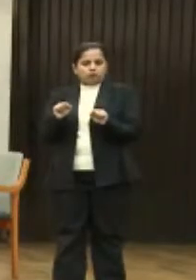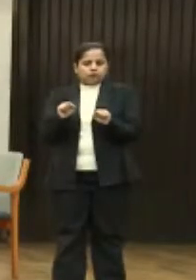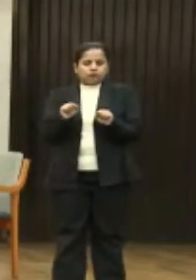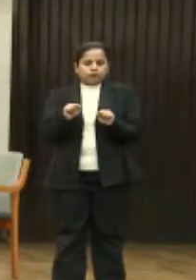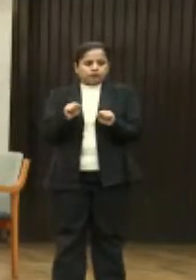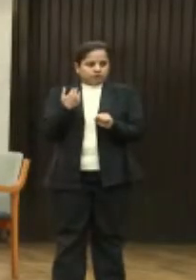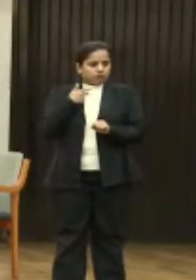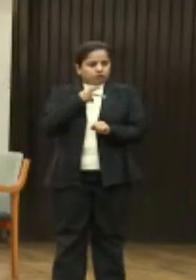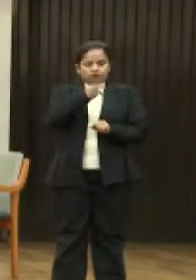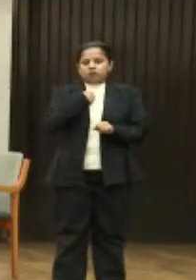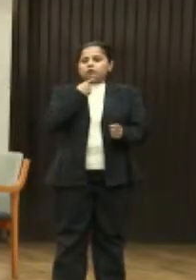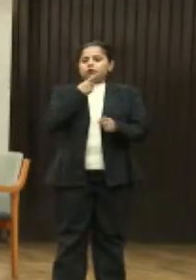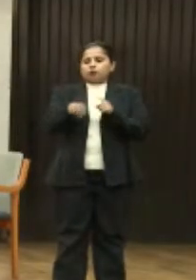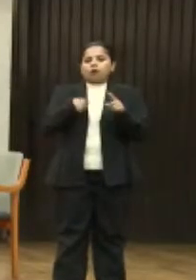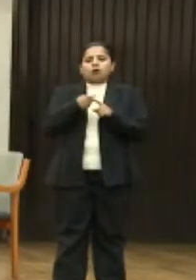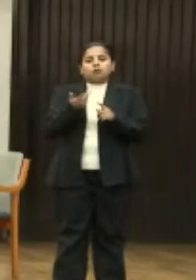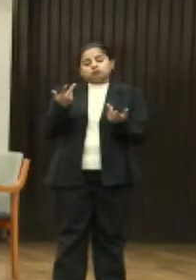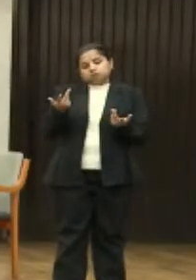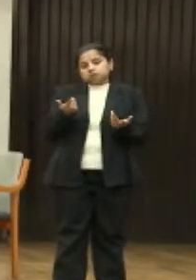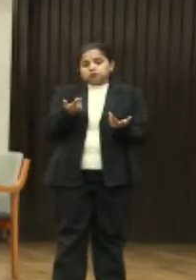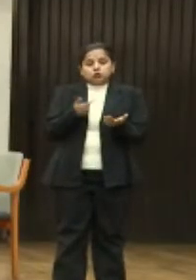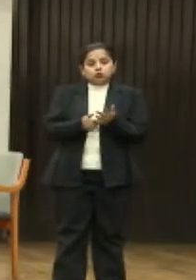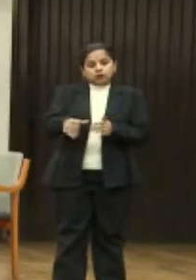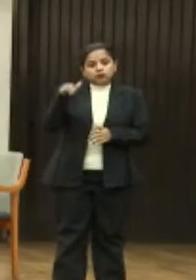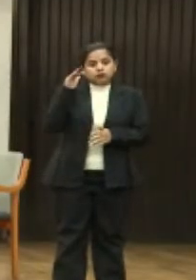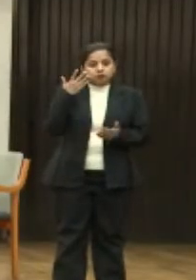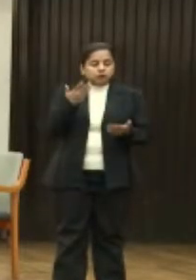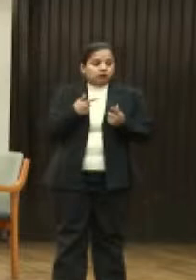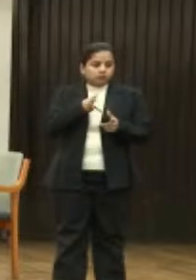I said I would talk about Rajasthan.